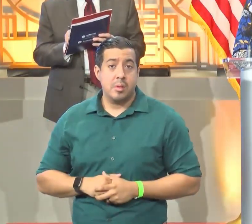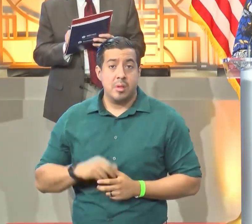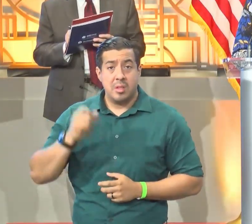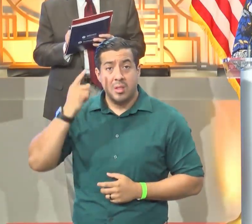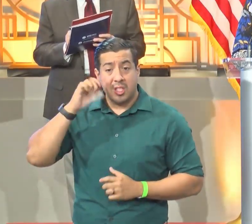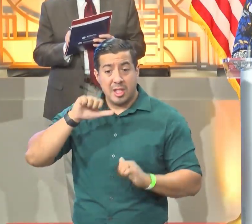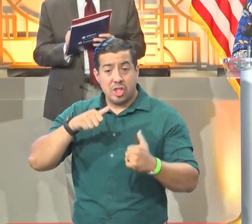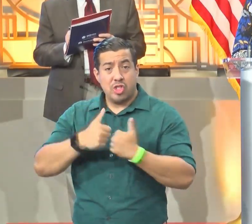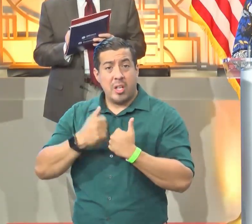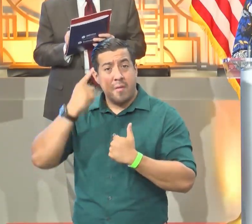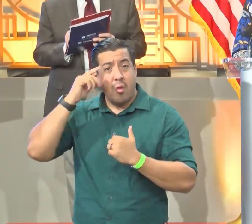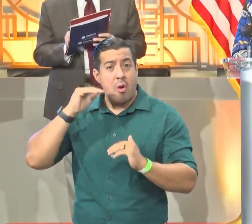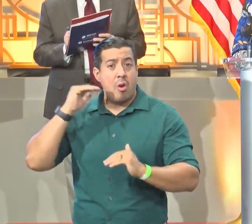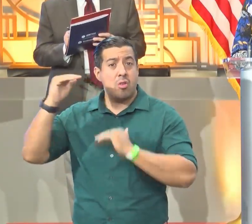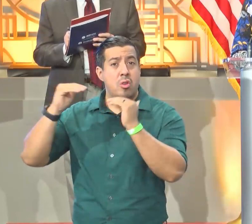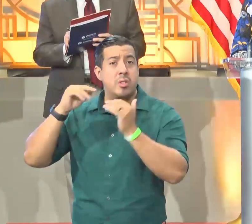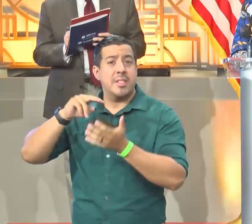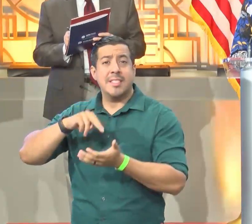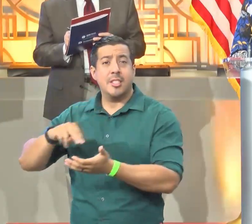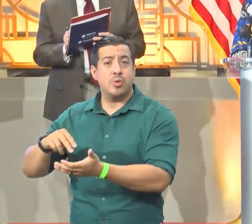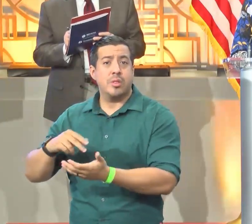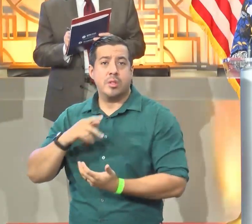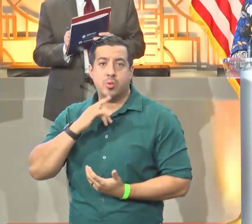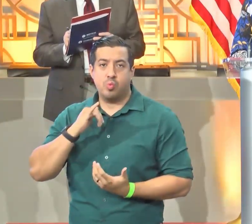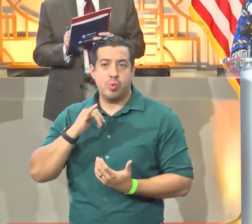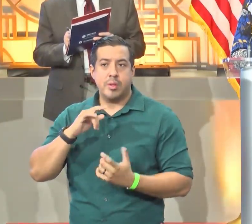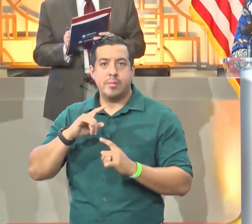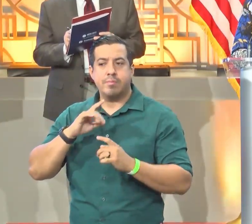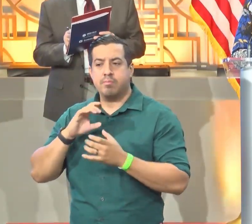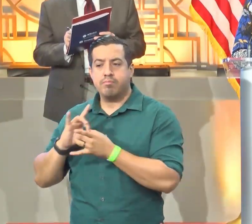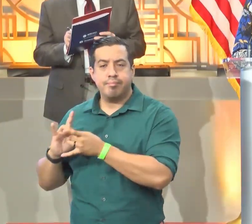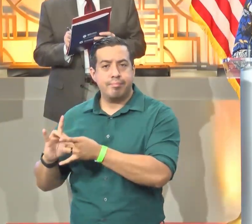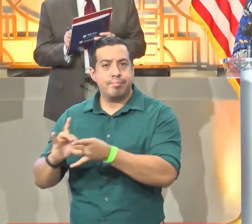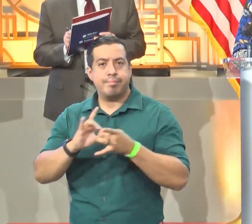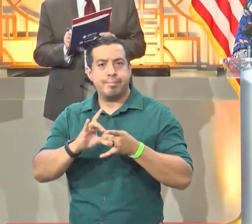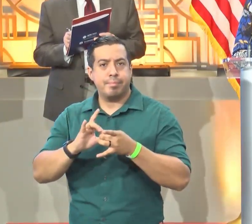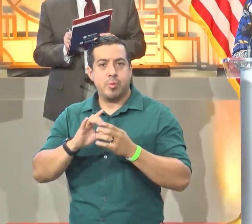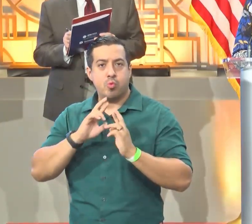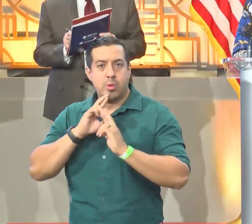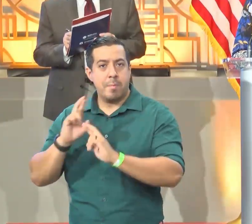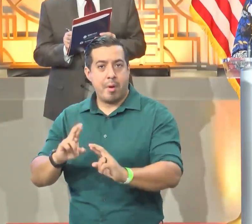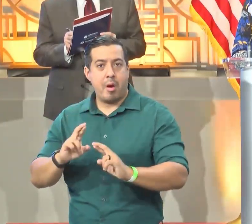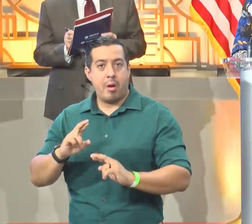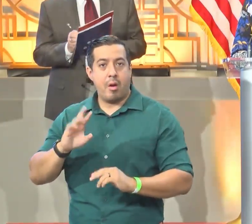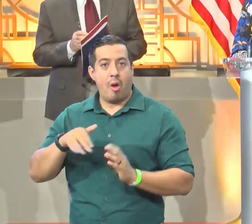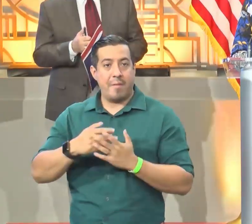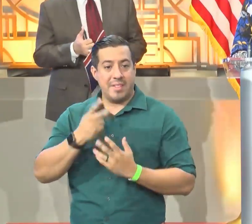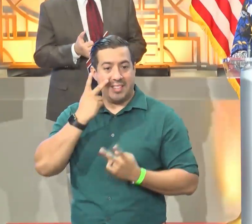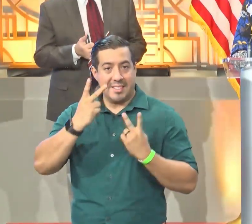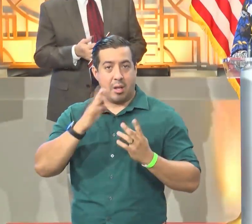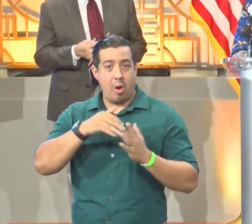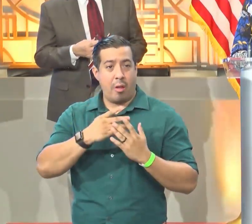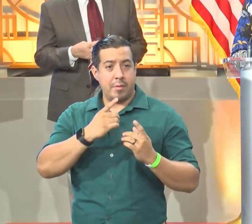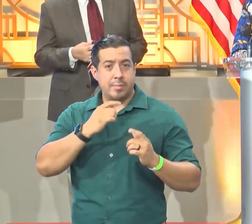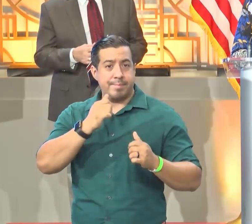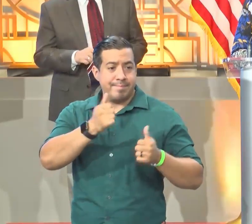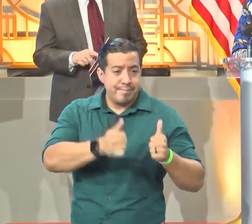of adult literacy warrants a coordinated response to fully address the systemic nature of the